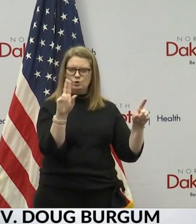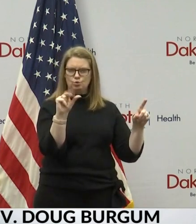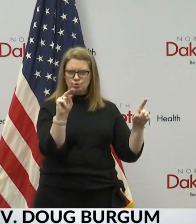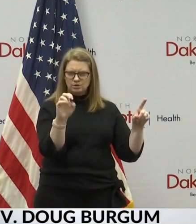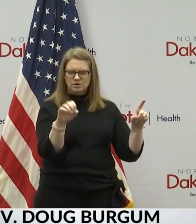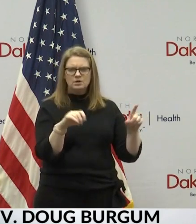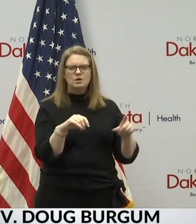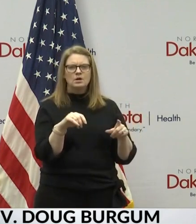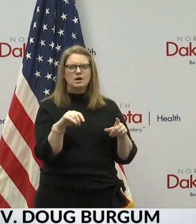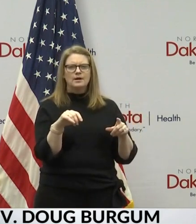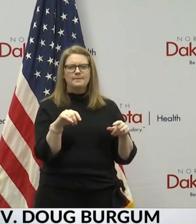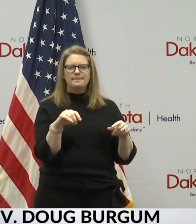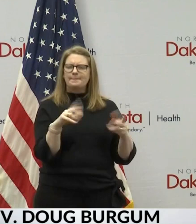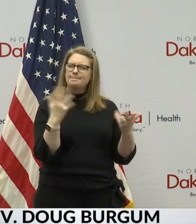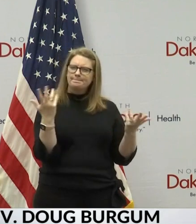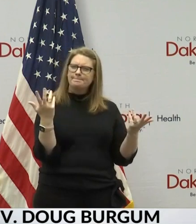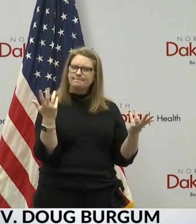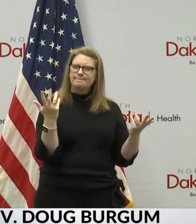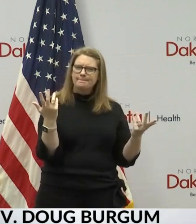there are multiple